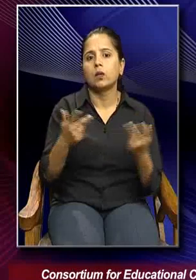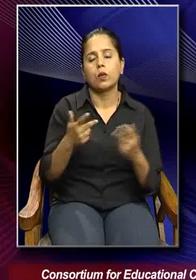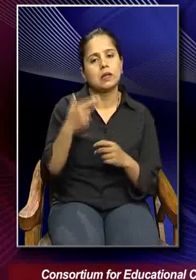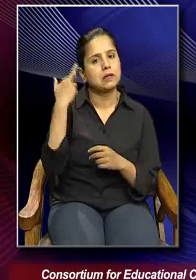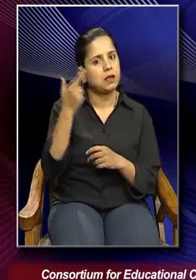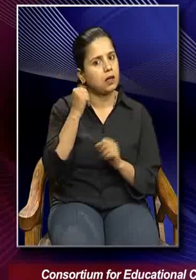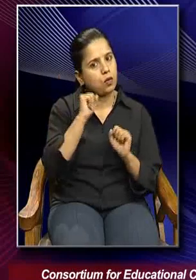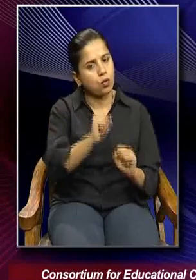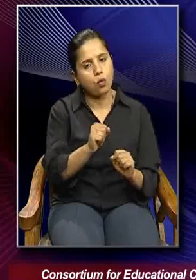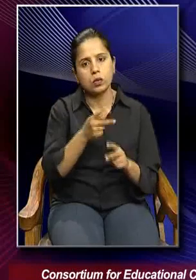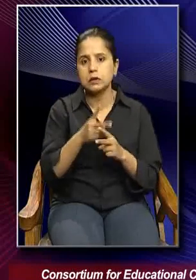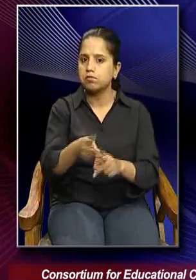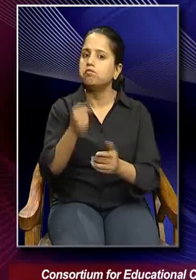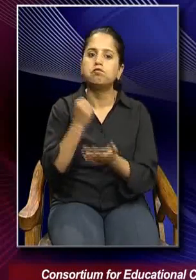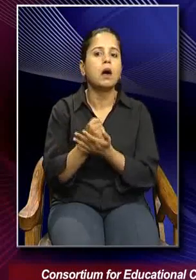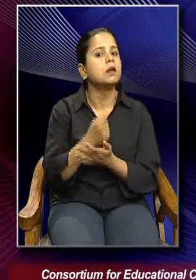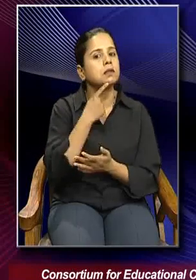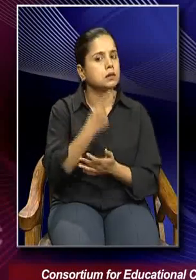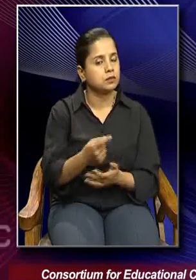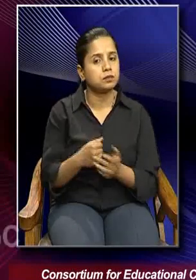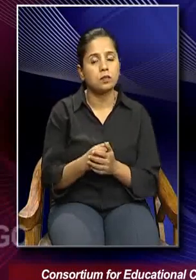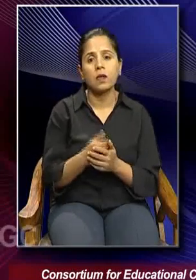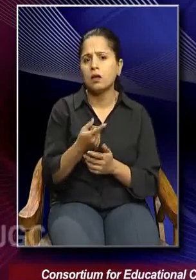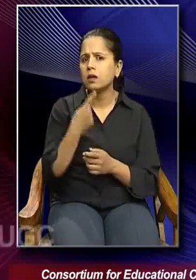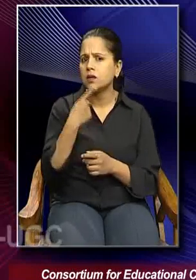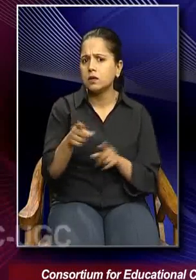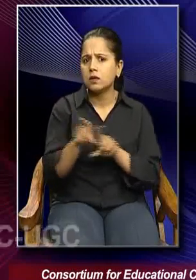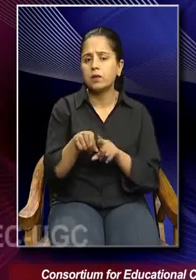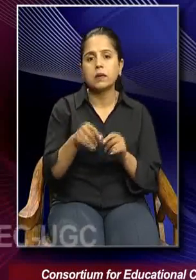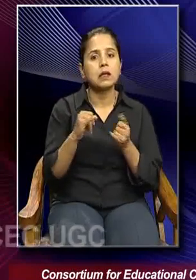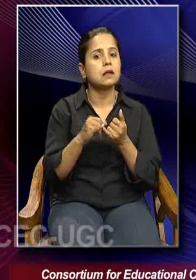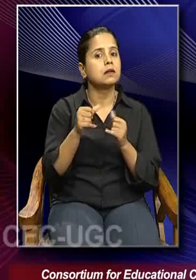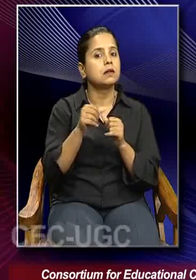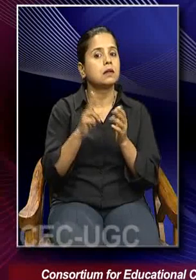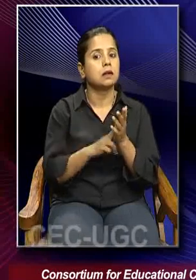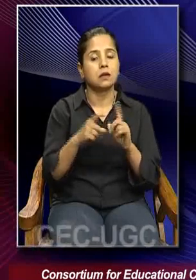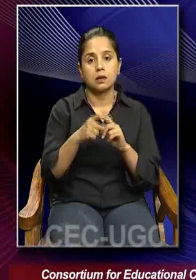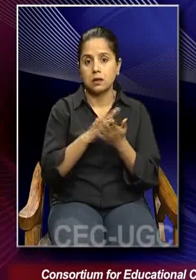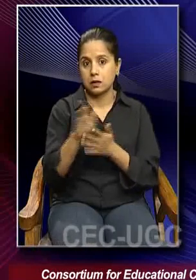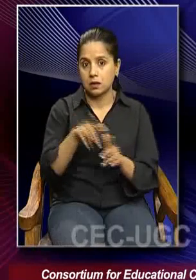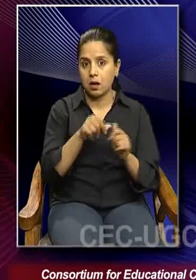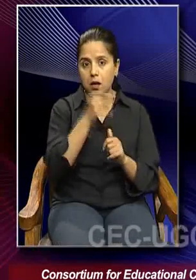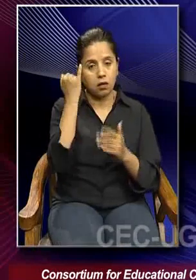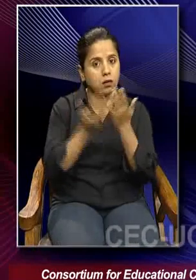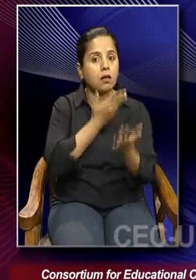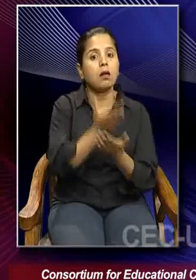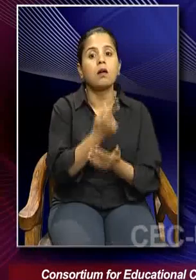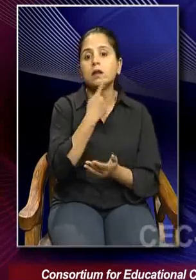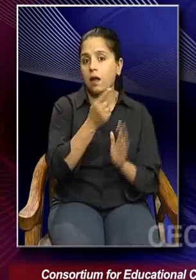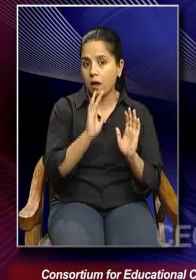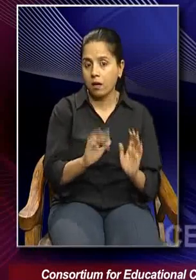for its existence. Hence, Sāṅkhya, it has proposed